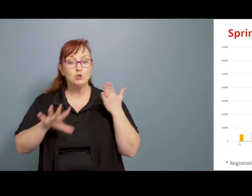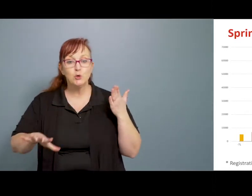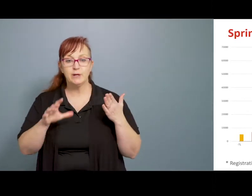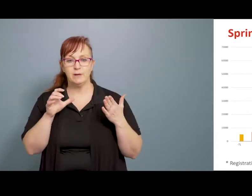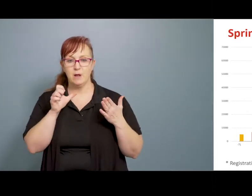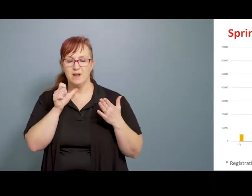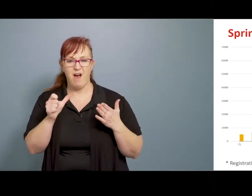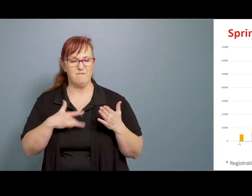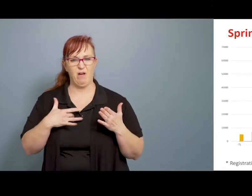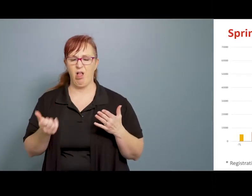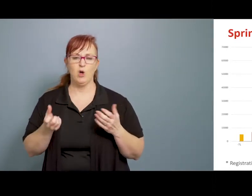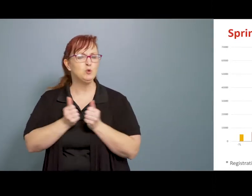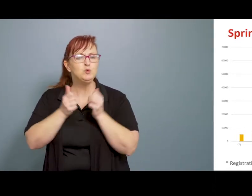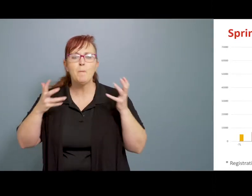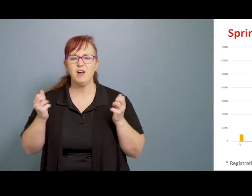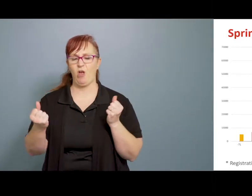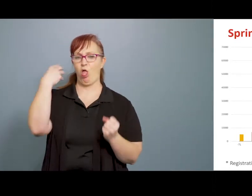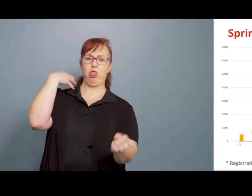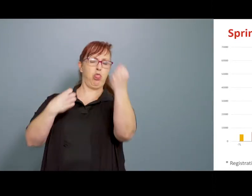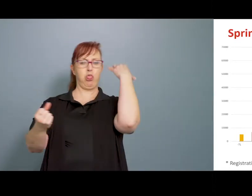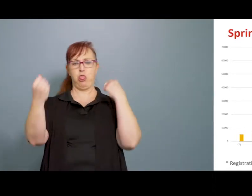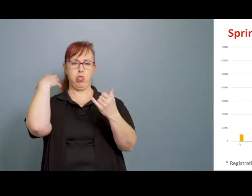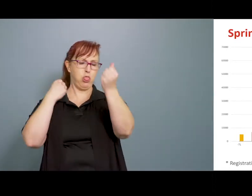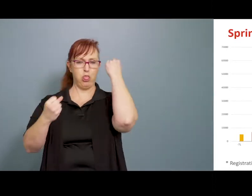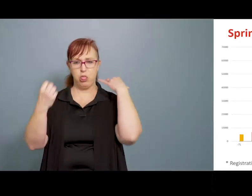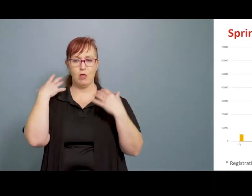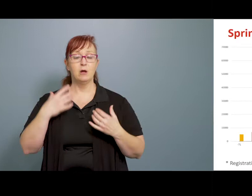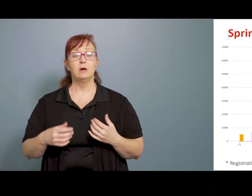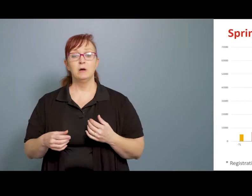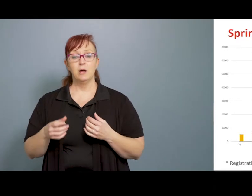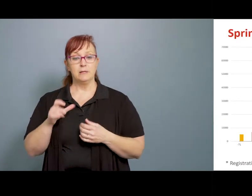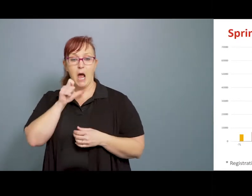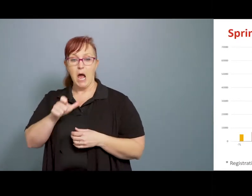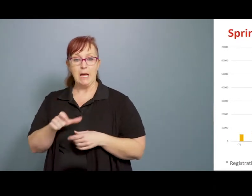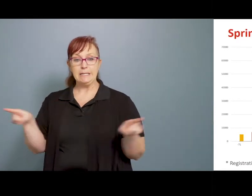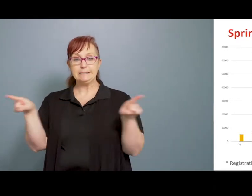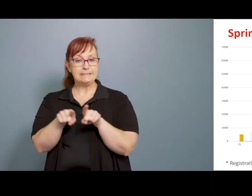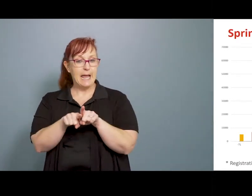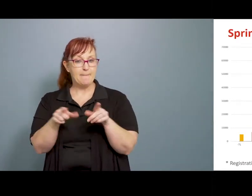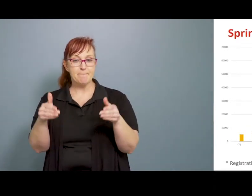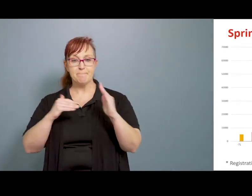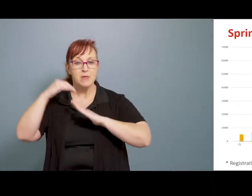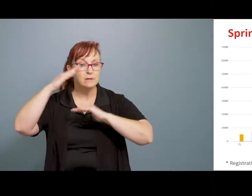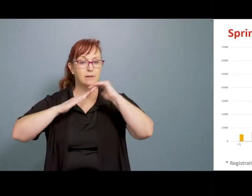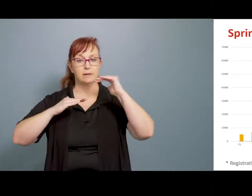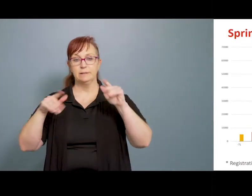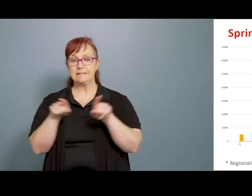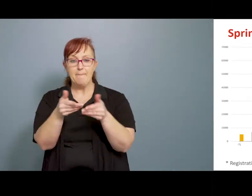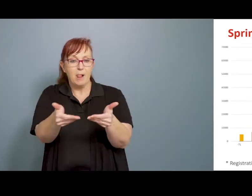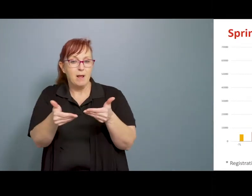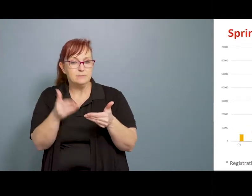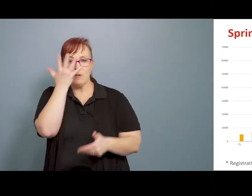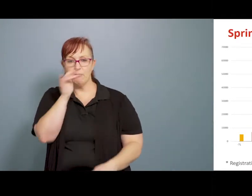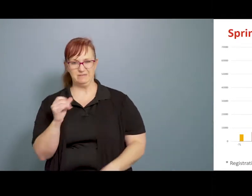bombarded by communication, even though we weren't all physically in the same facilities like we would have been 10 months